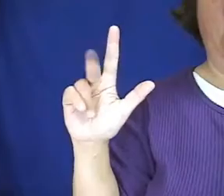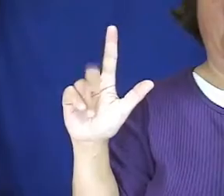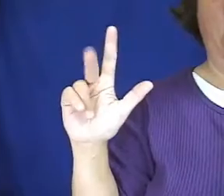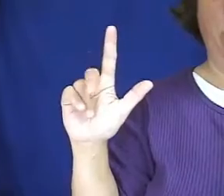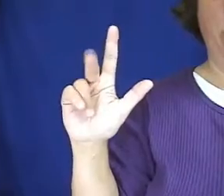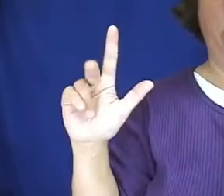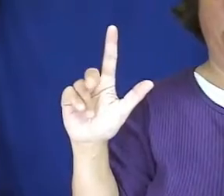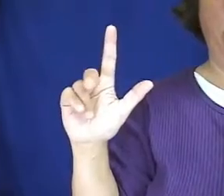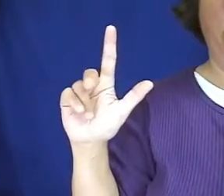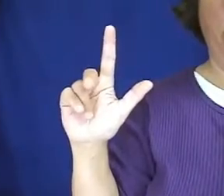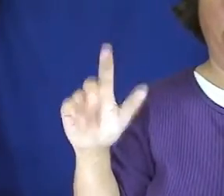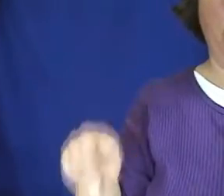123.